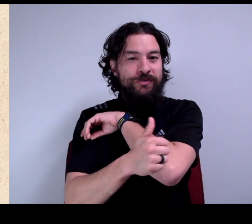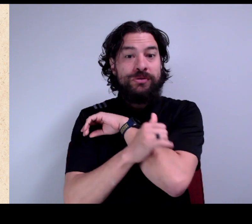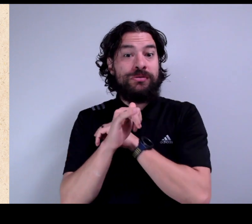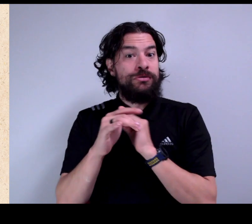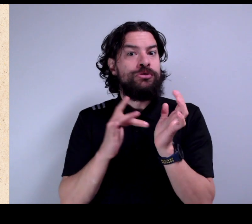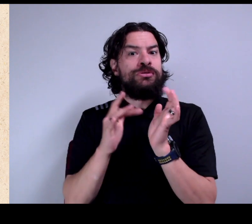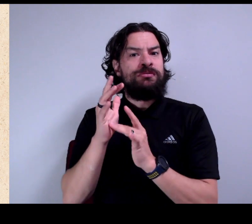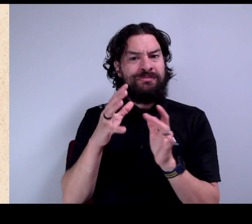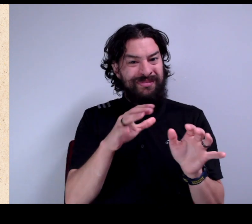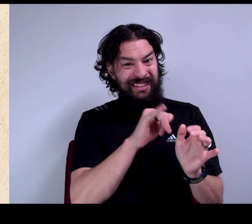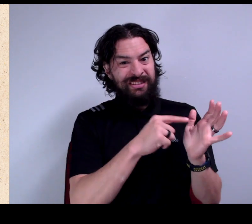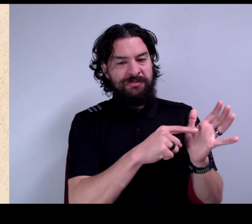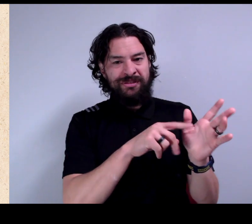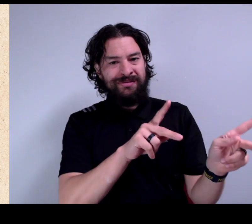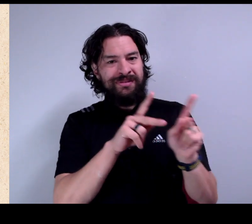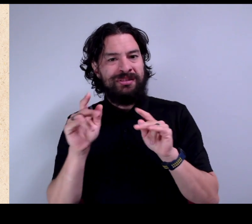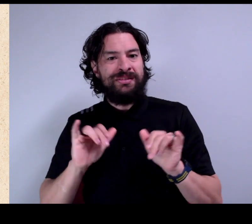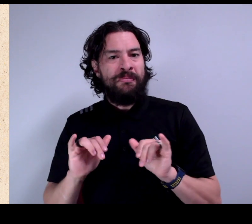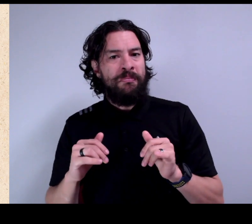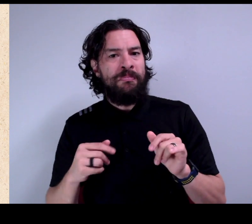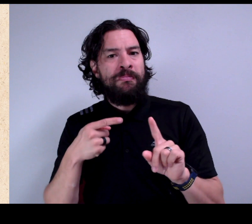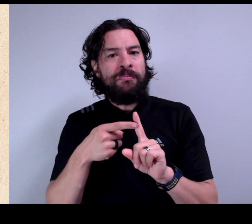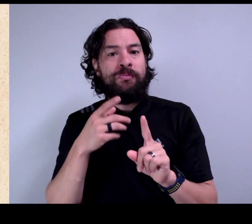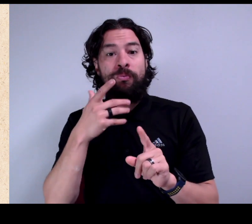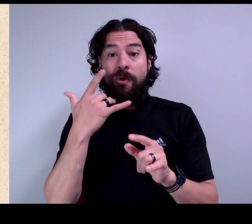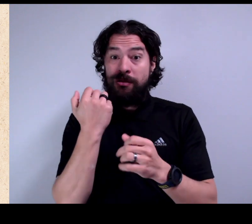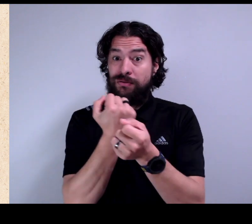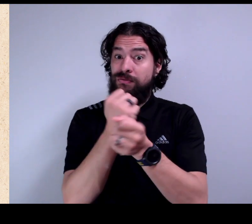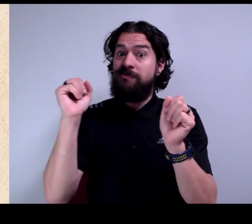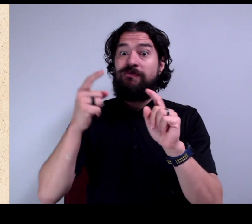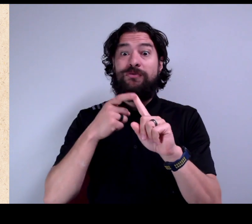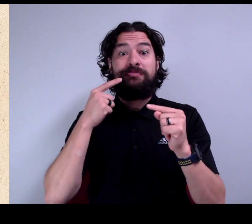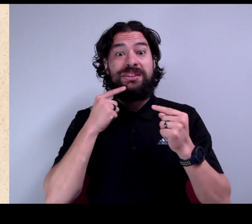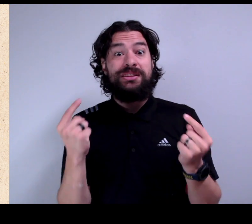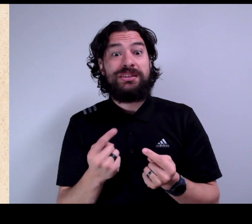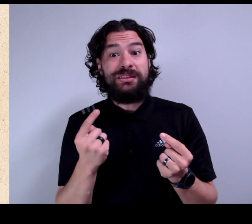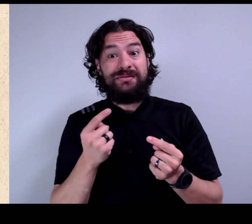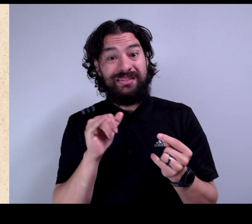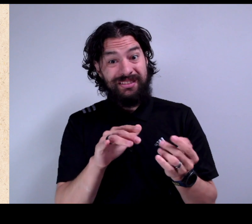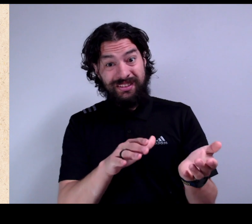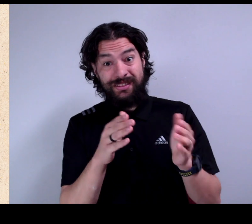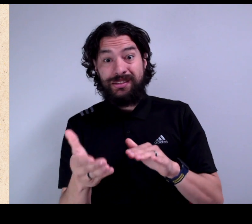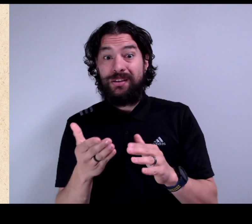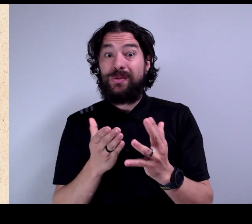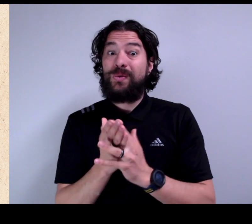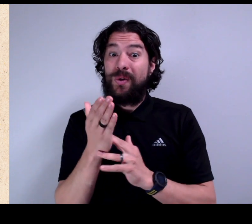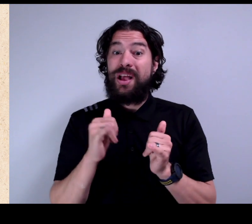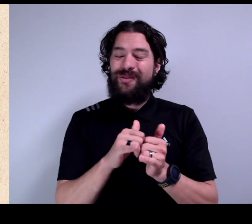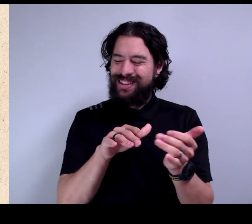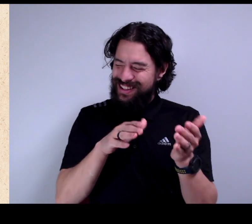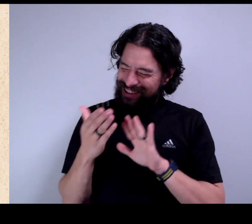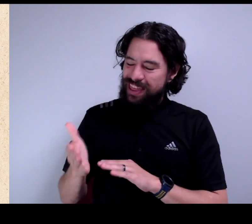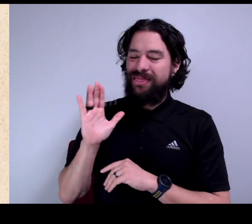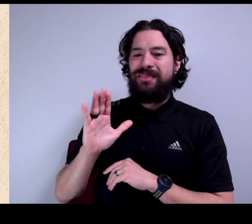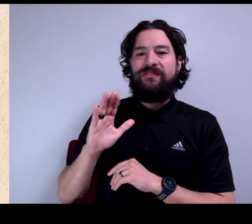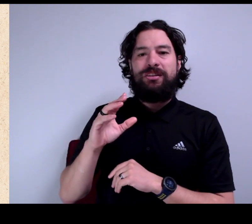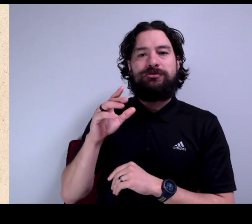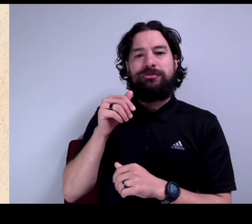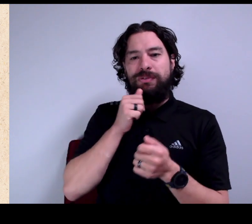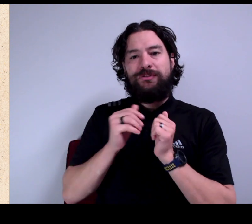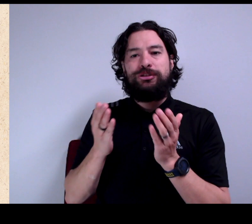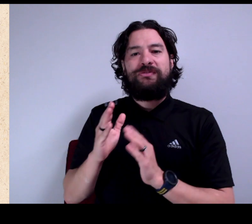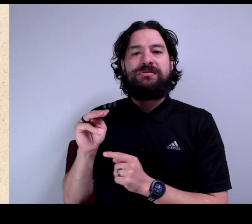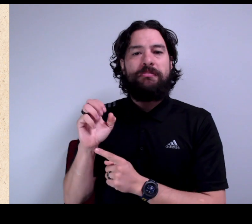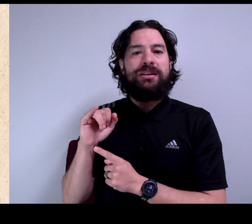these symbols and he gives them new meaning. They point to the liberation from sin and death that will happen through the death of the